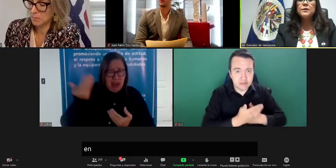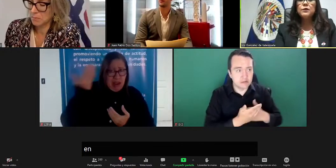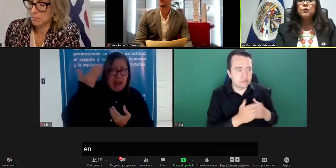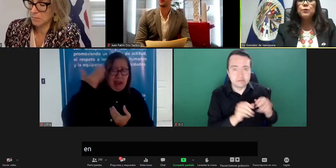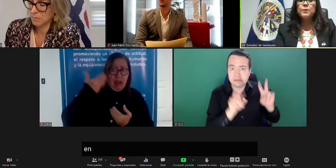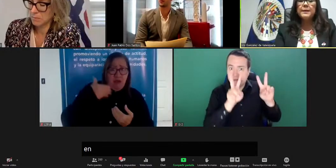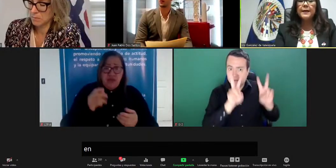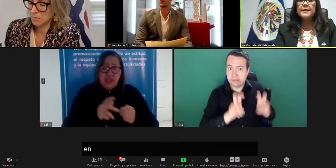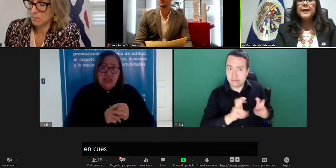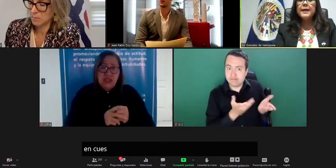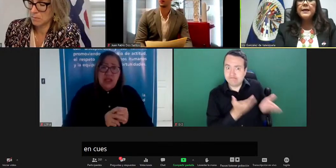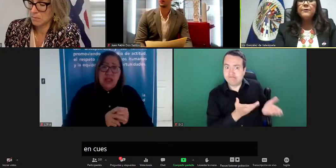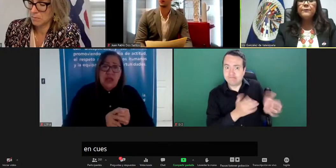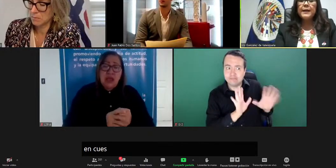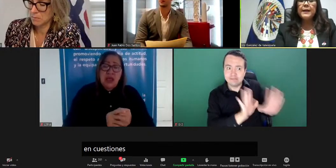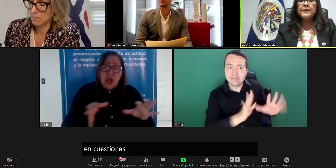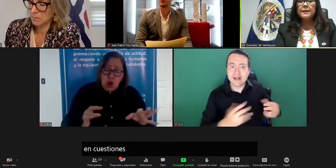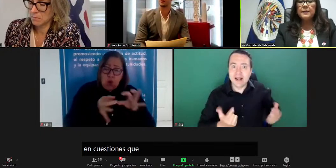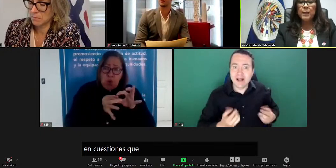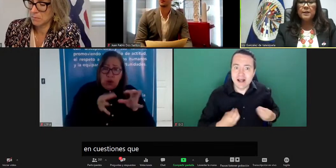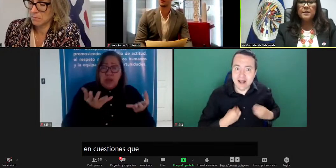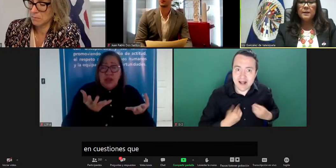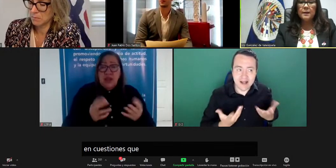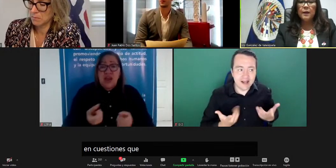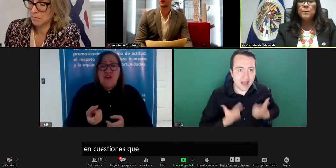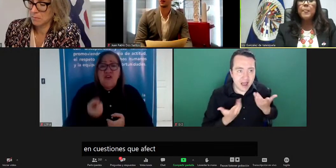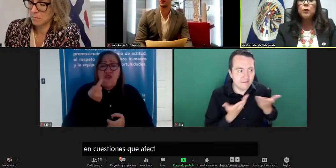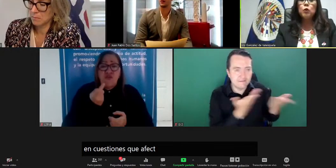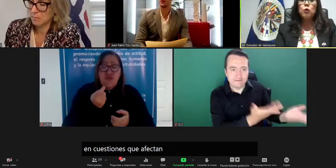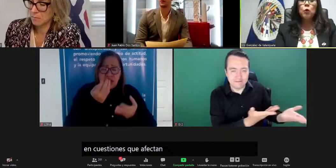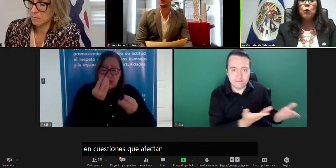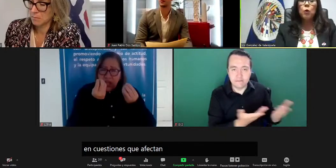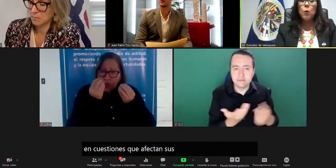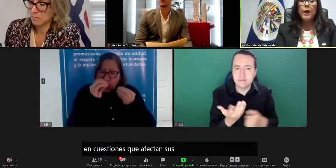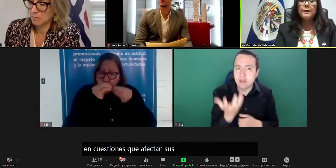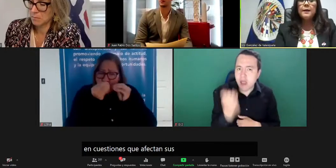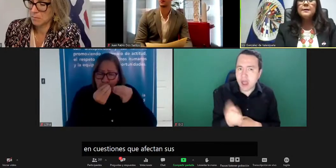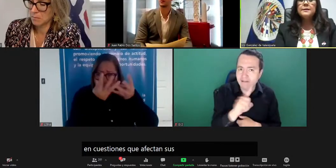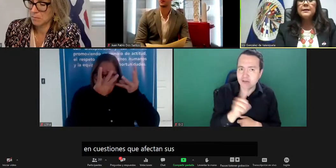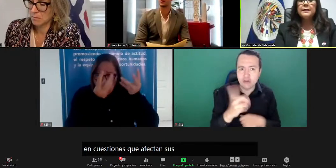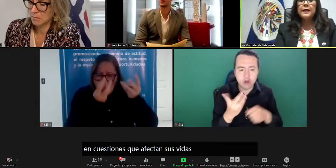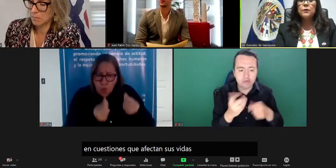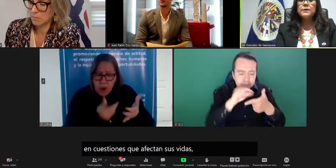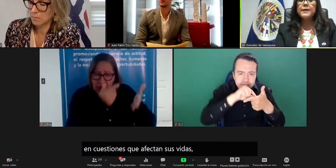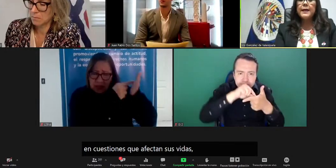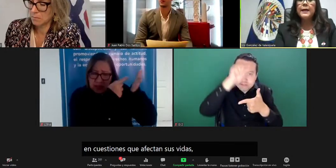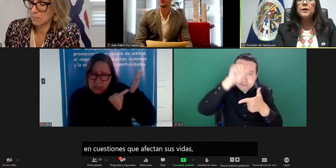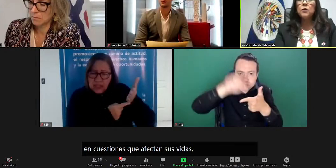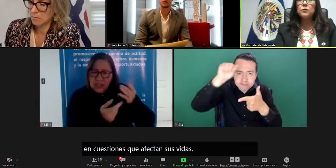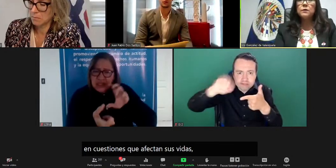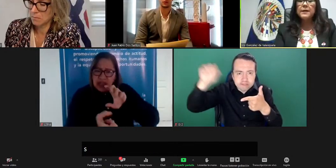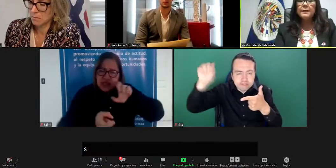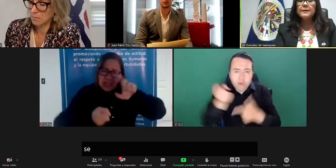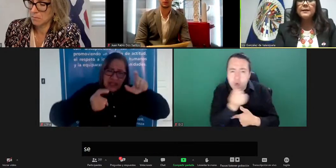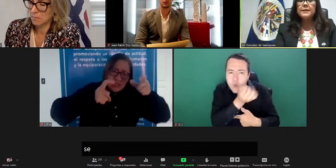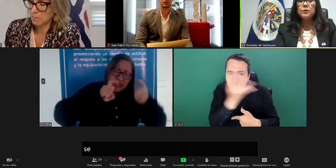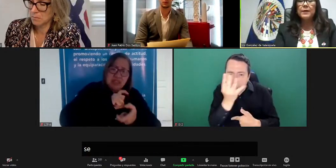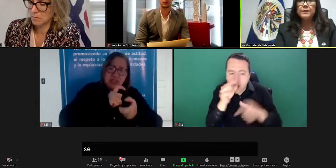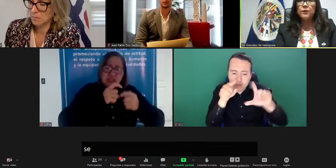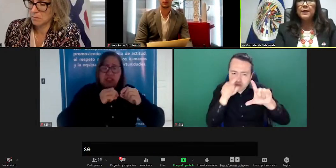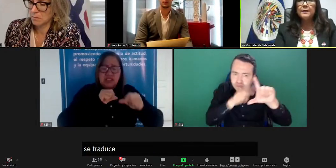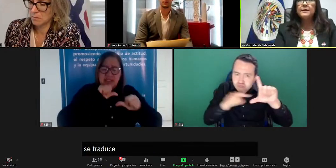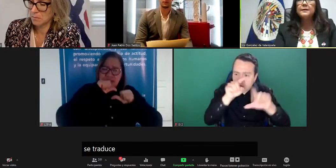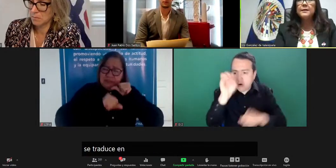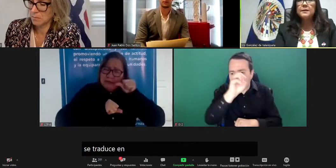directly affecting their lives and lack of statistics everything of